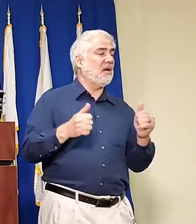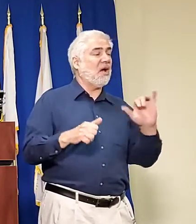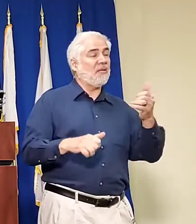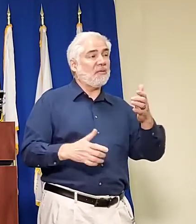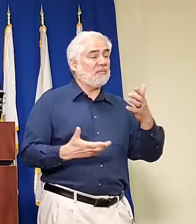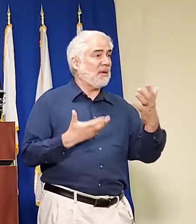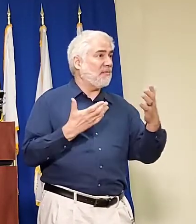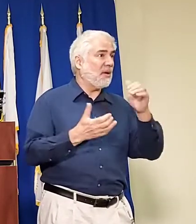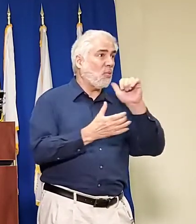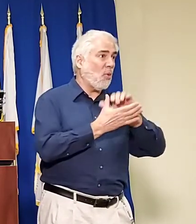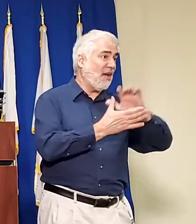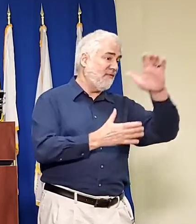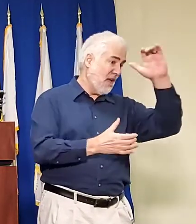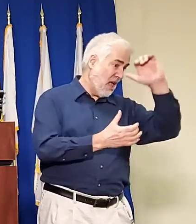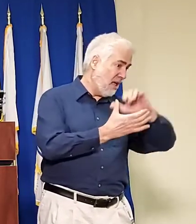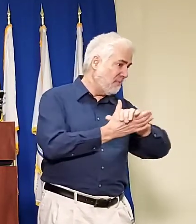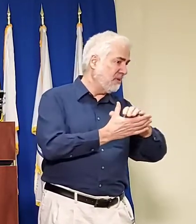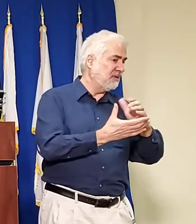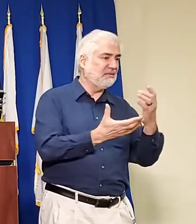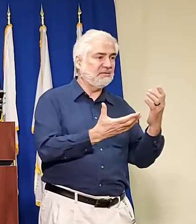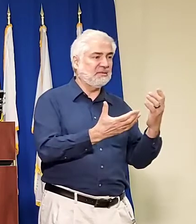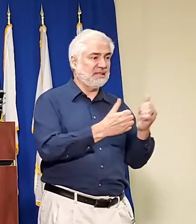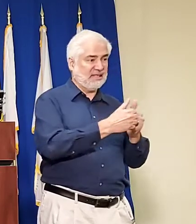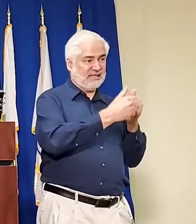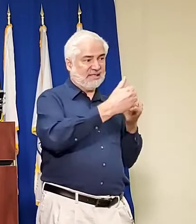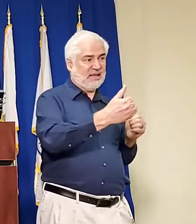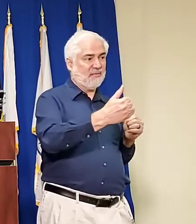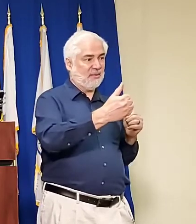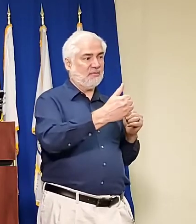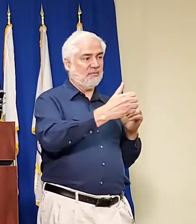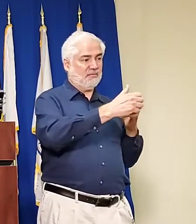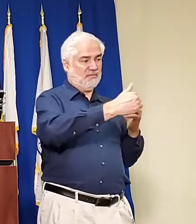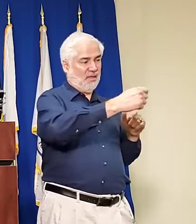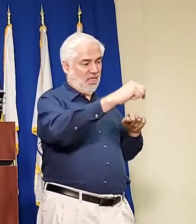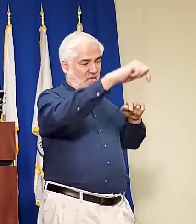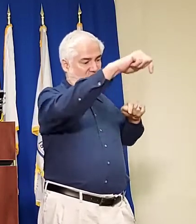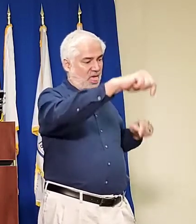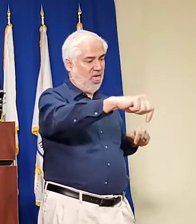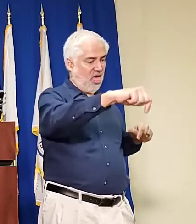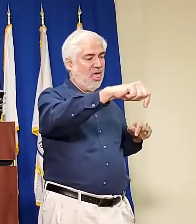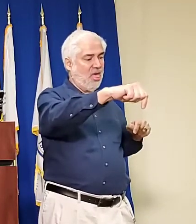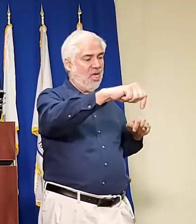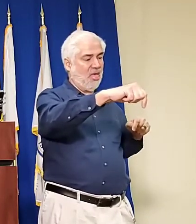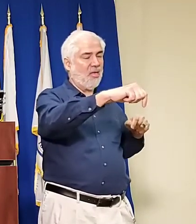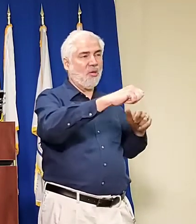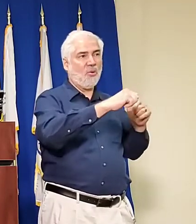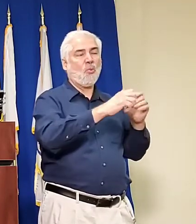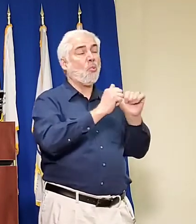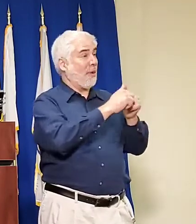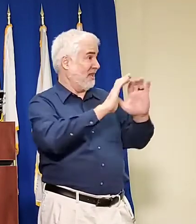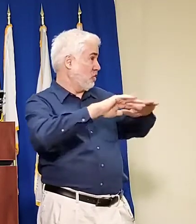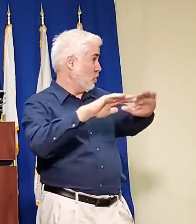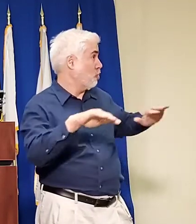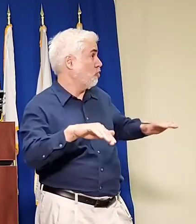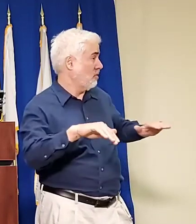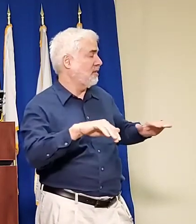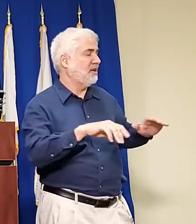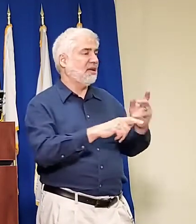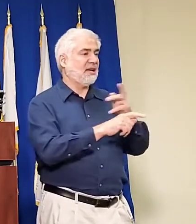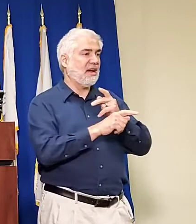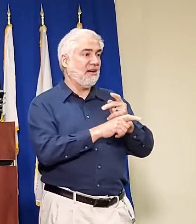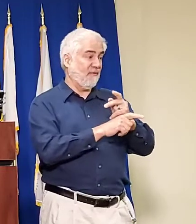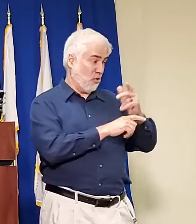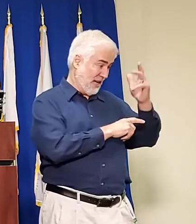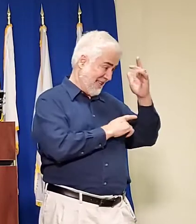be, if room is available, in another side of the house. With the children. Only caring for the